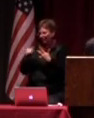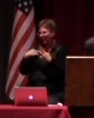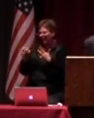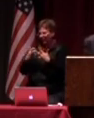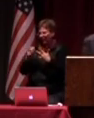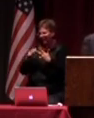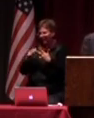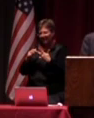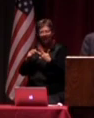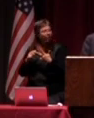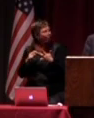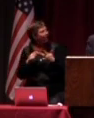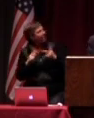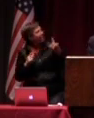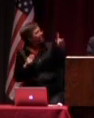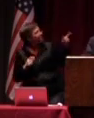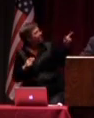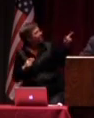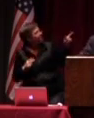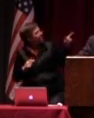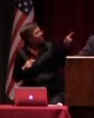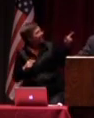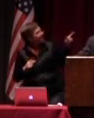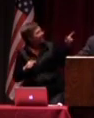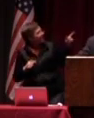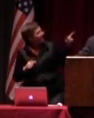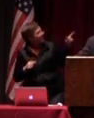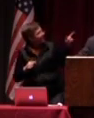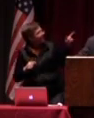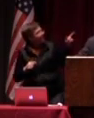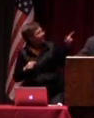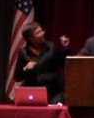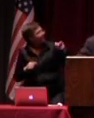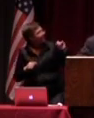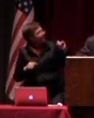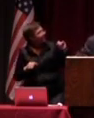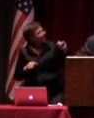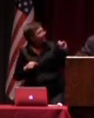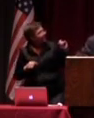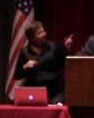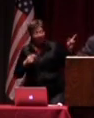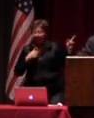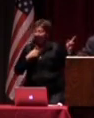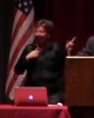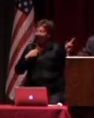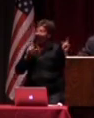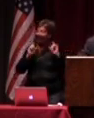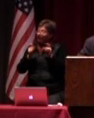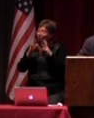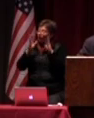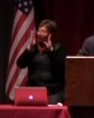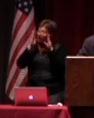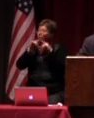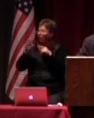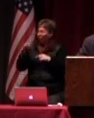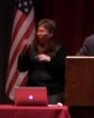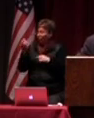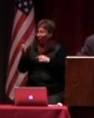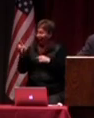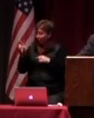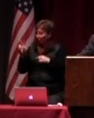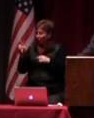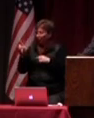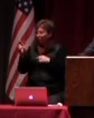biography, I'm putting up a little sales pitch here for it, Napoleon, Concise Biography of Napoleon. I do pay in this book a lot of attention to the French Revolution, which